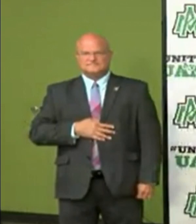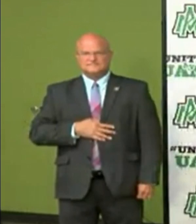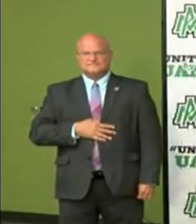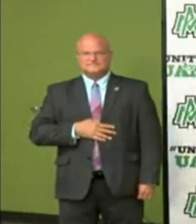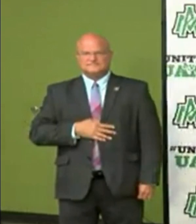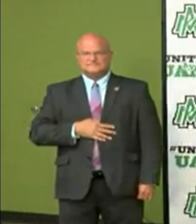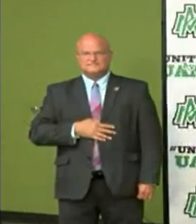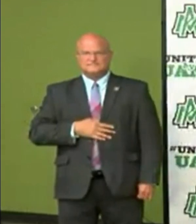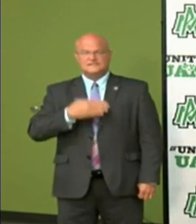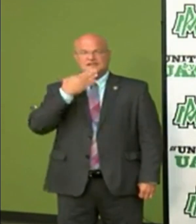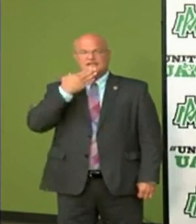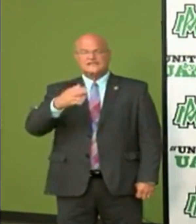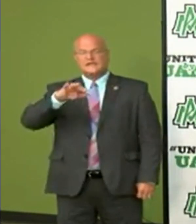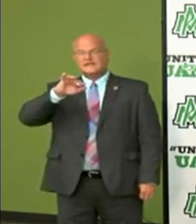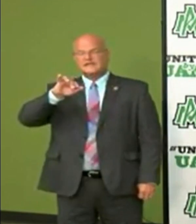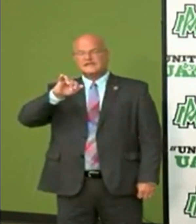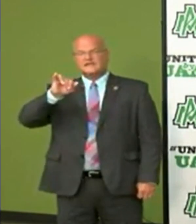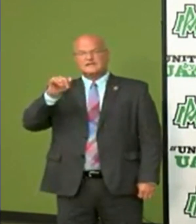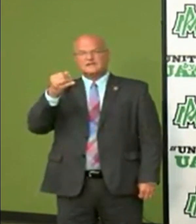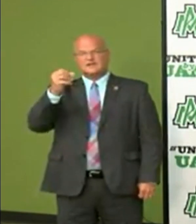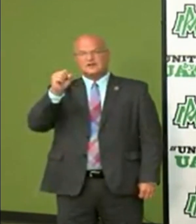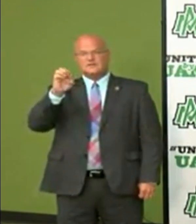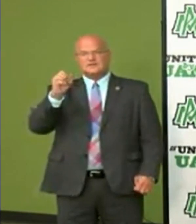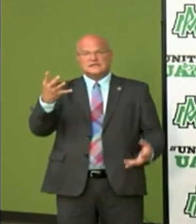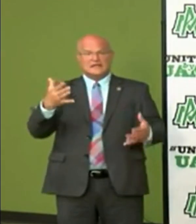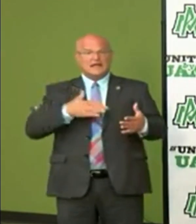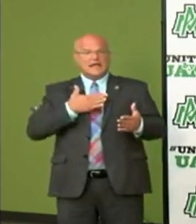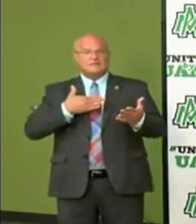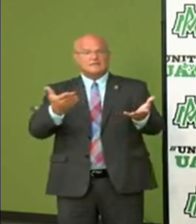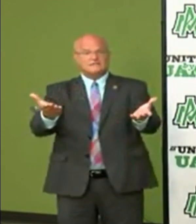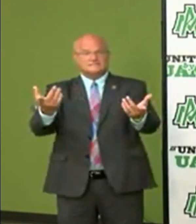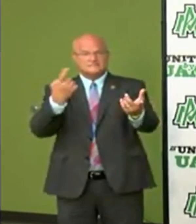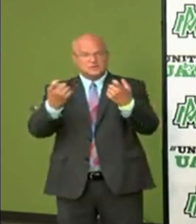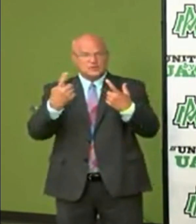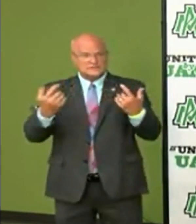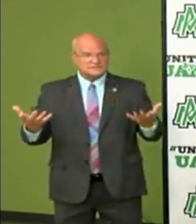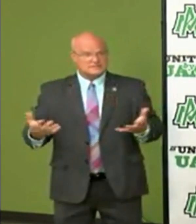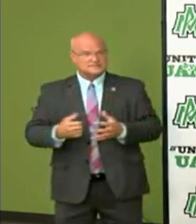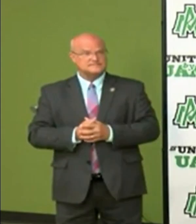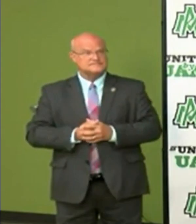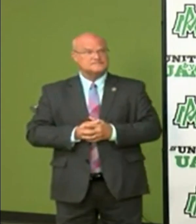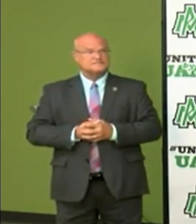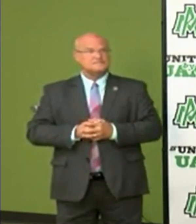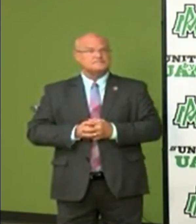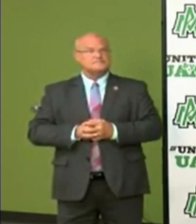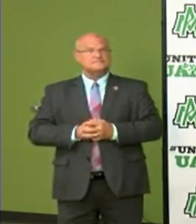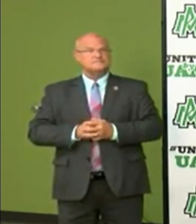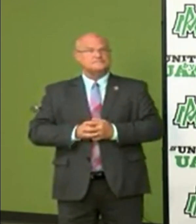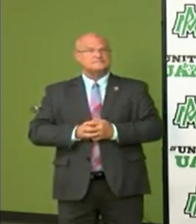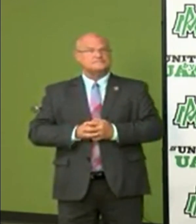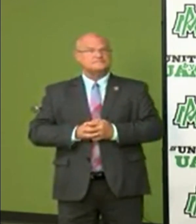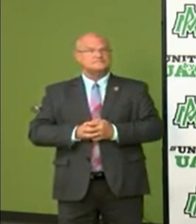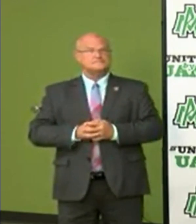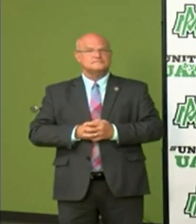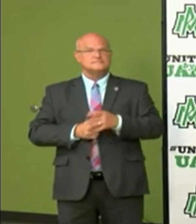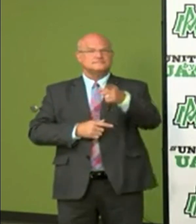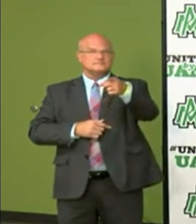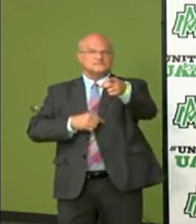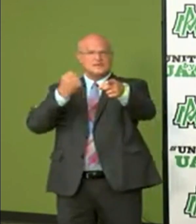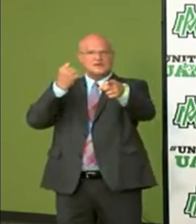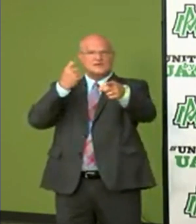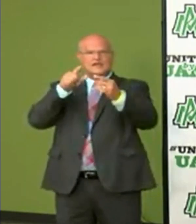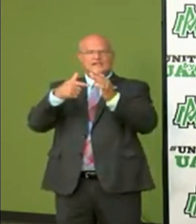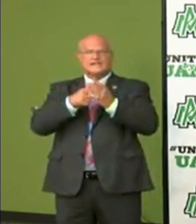Thank you, Jose. And with that, be happy to take any questions. Governor, I understand